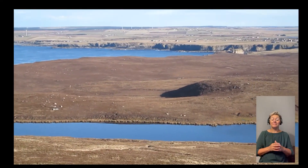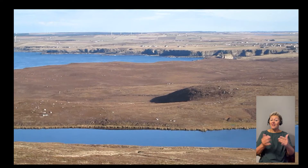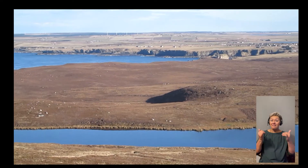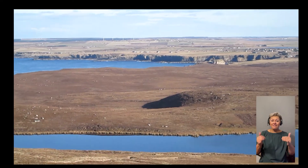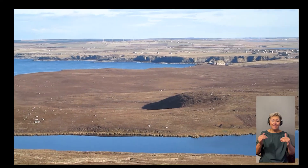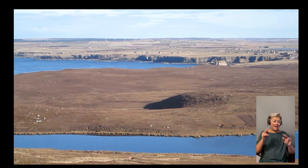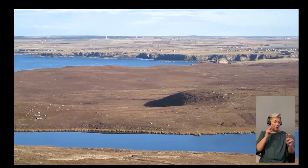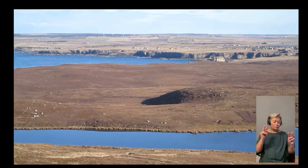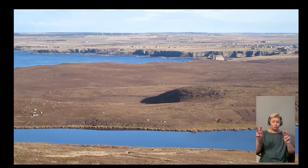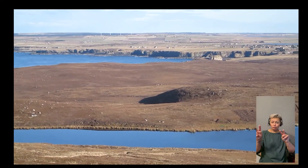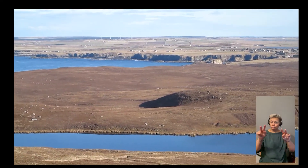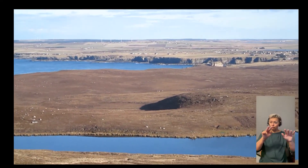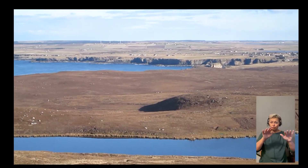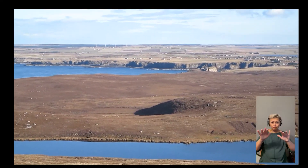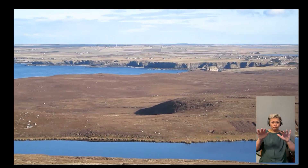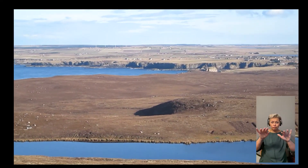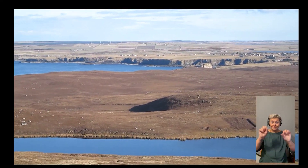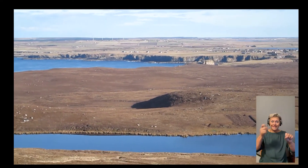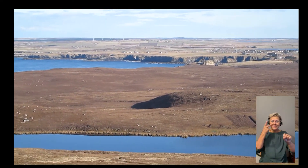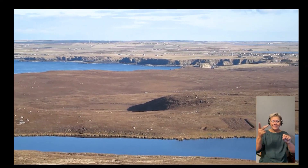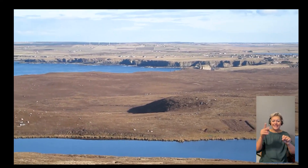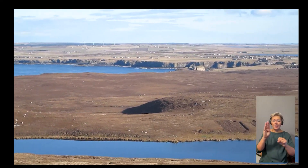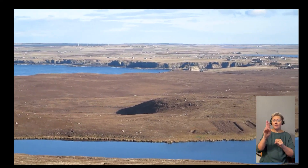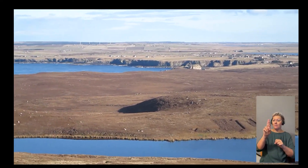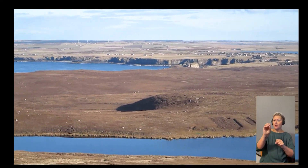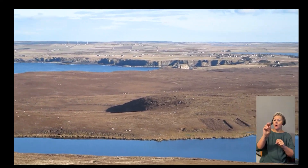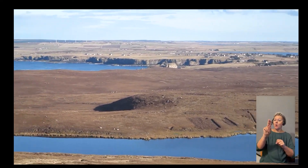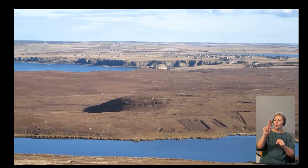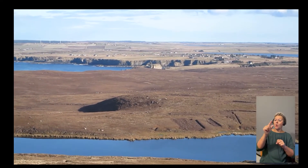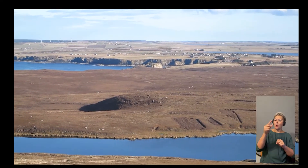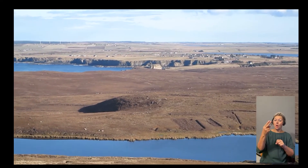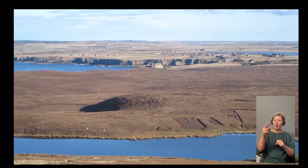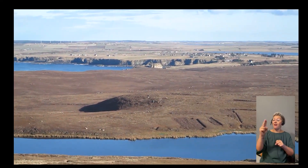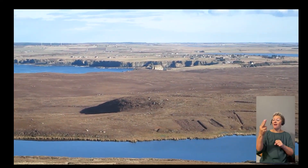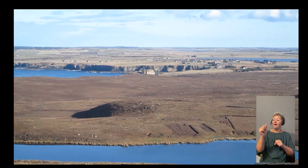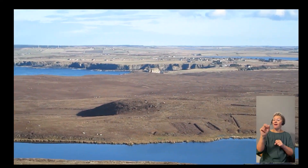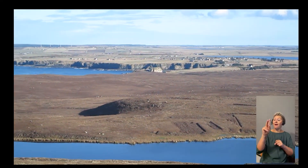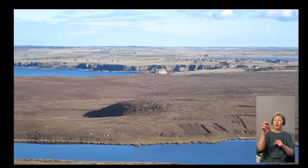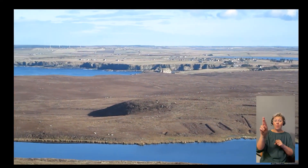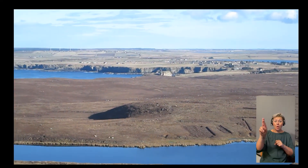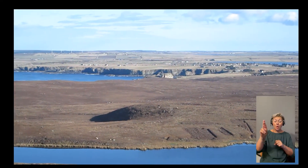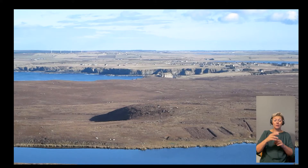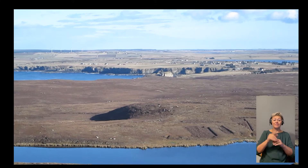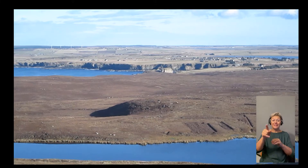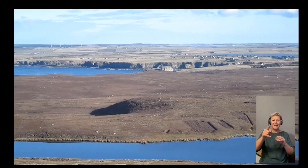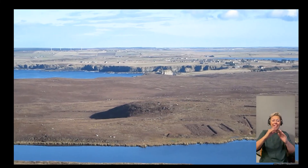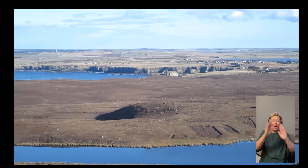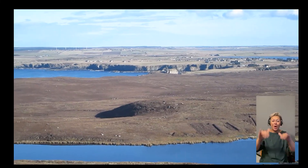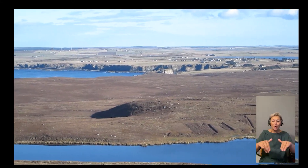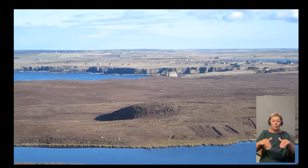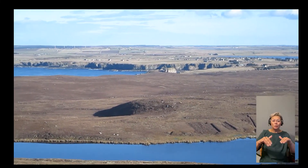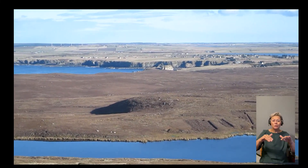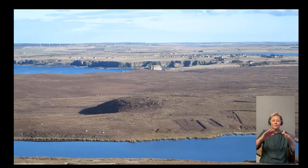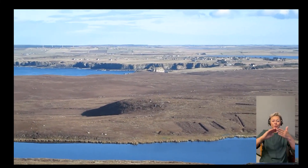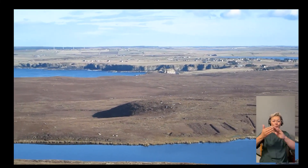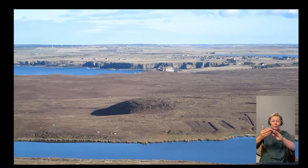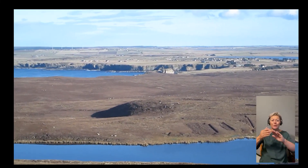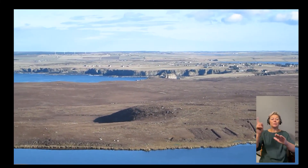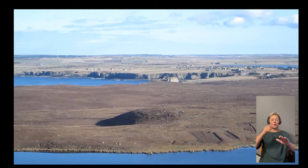Now looking at Broch Harbour, the little inlet, and the cluster of houses is Broch Village. That's where I grew up, and the harbour's